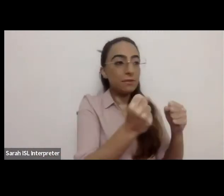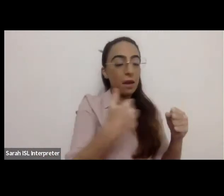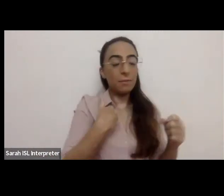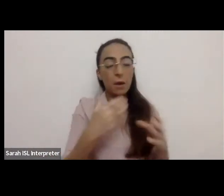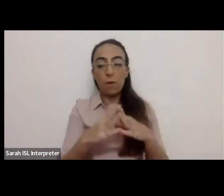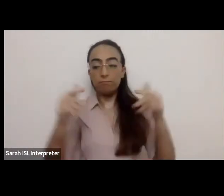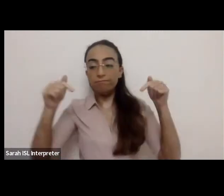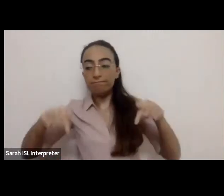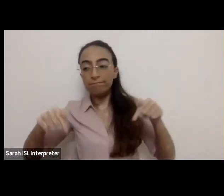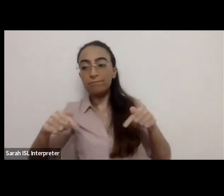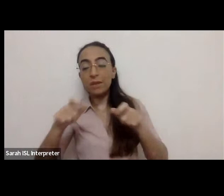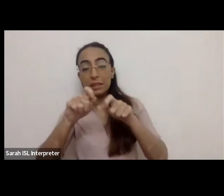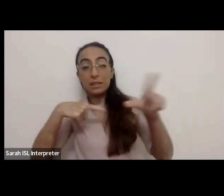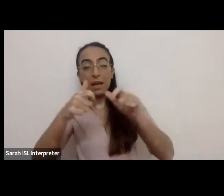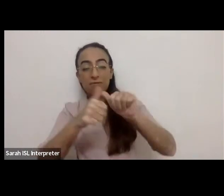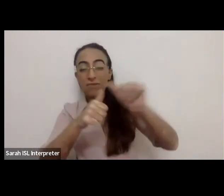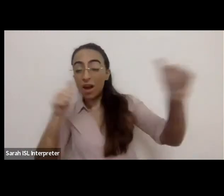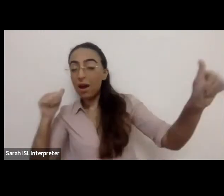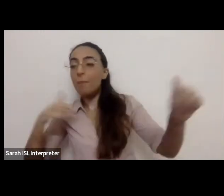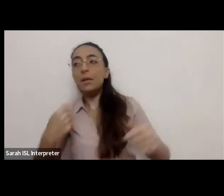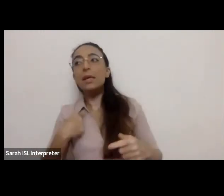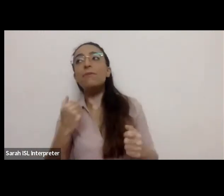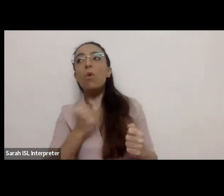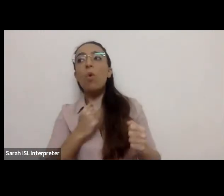businesses in their own